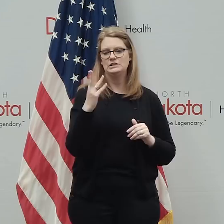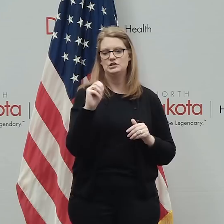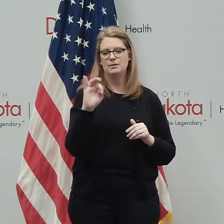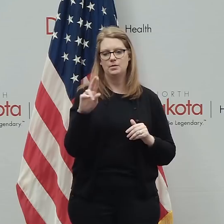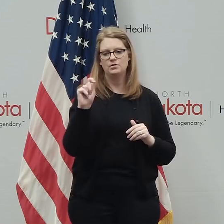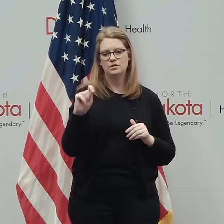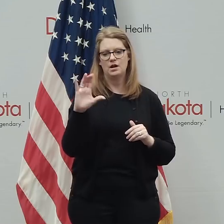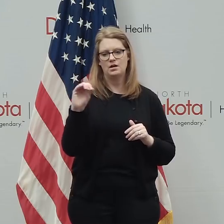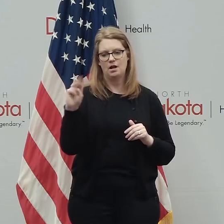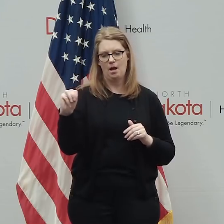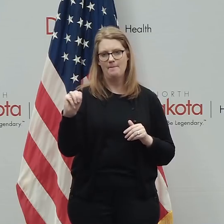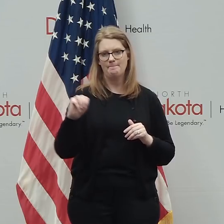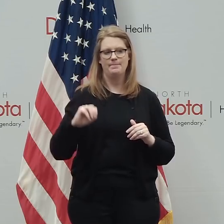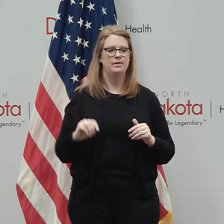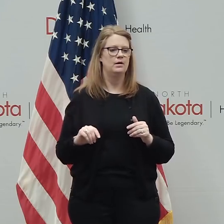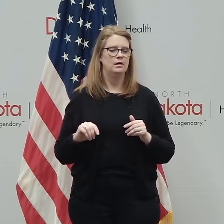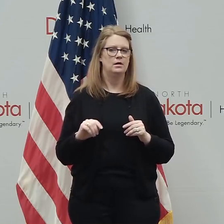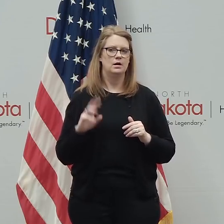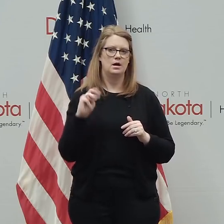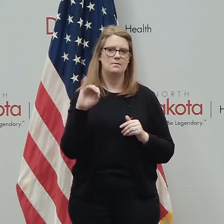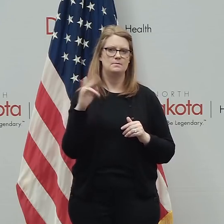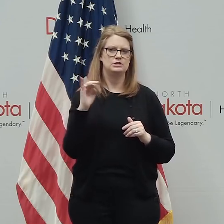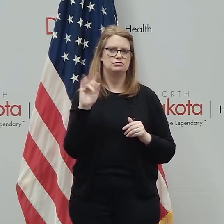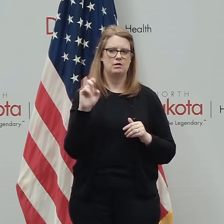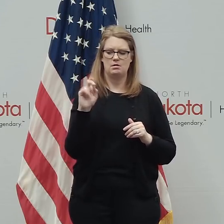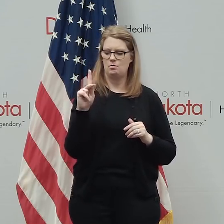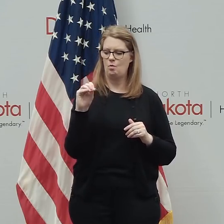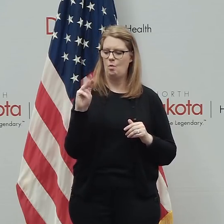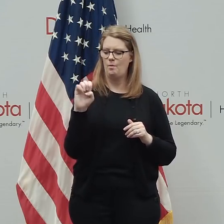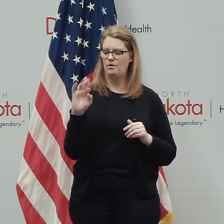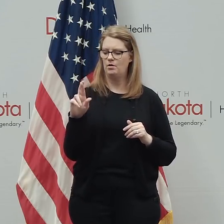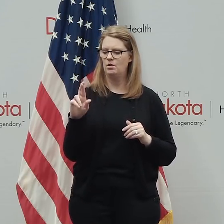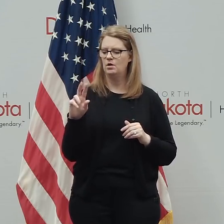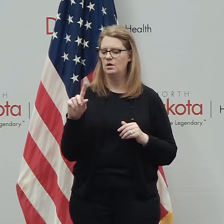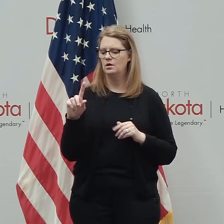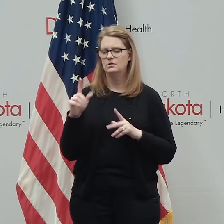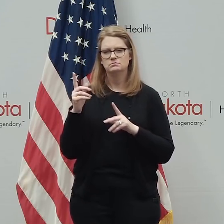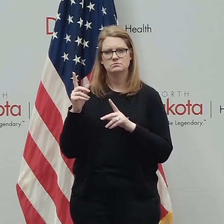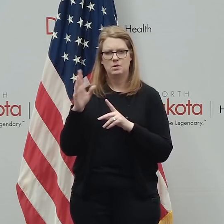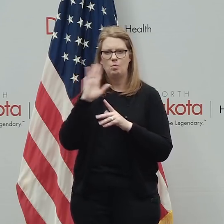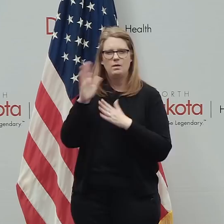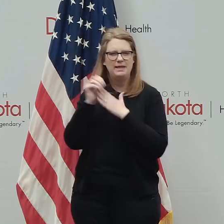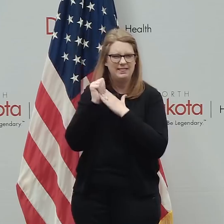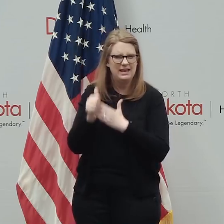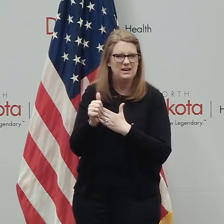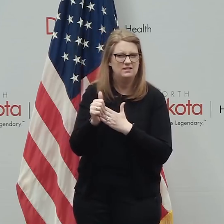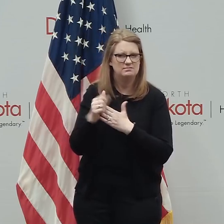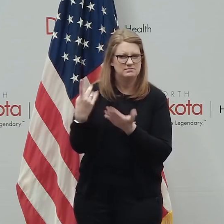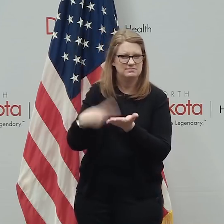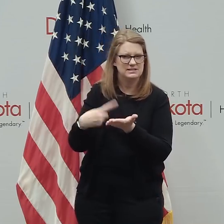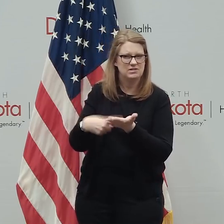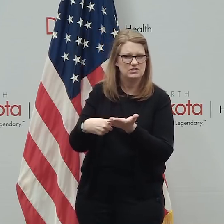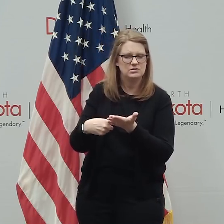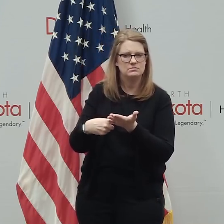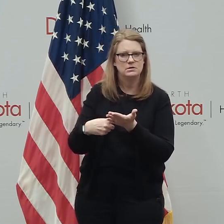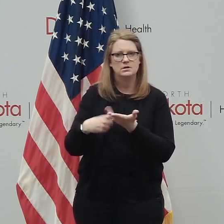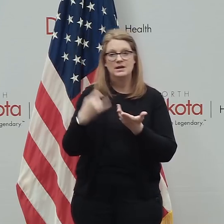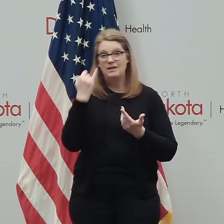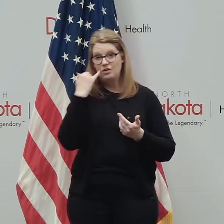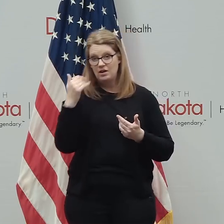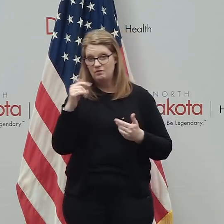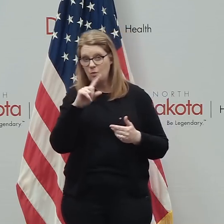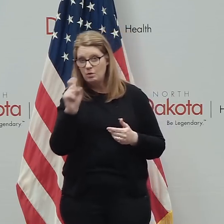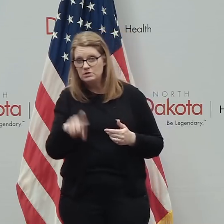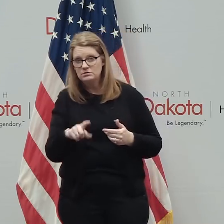ndchamber.com is where you register. Michelle Comer is going to be leading this. And again, if you've got questions ahead of